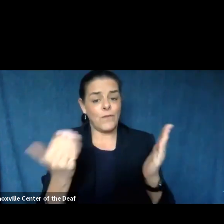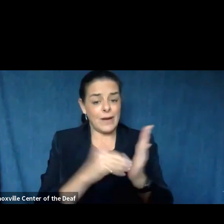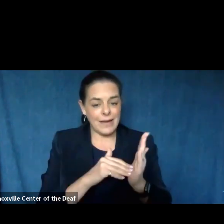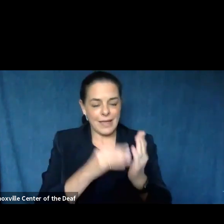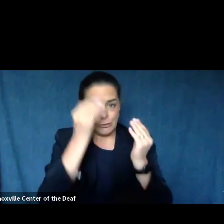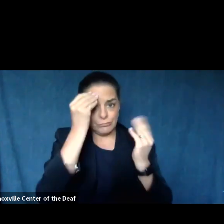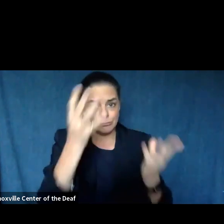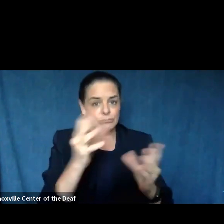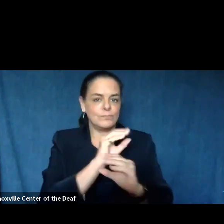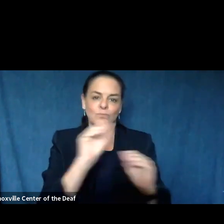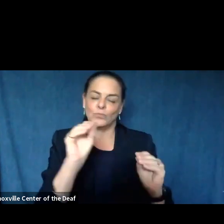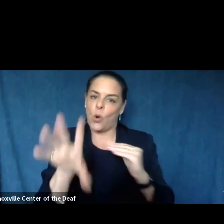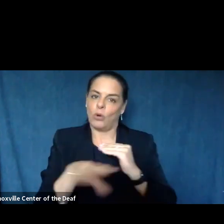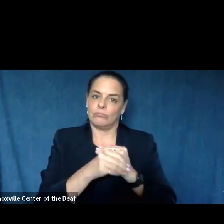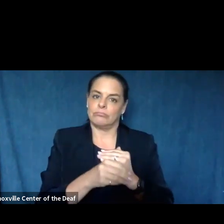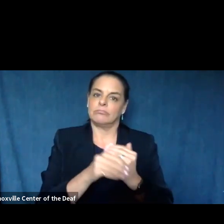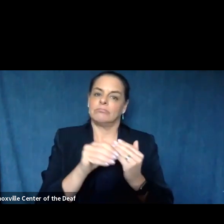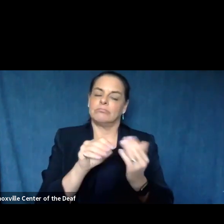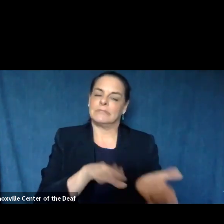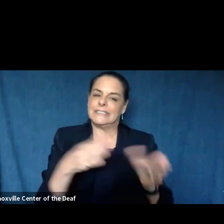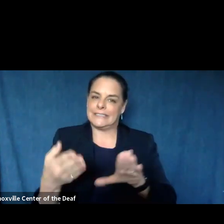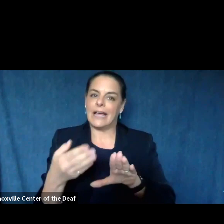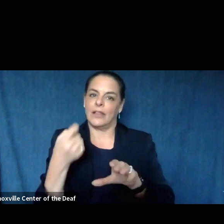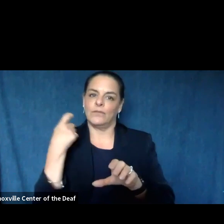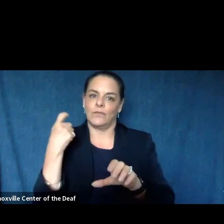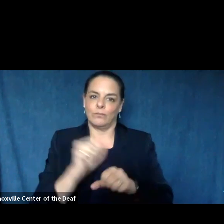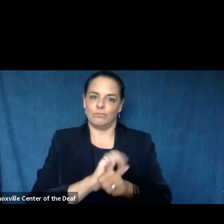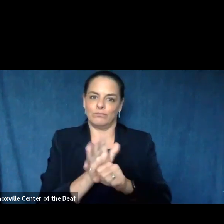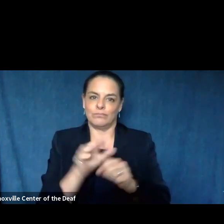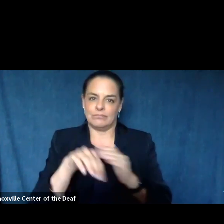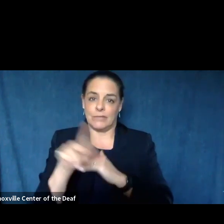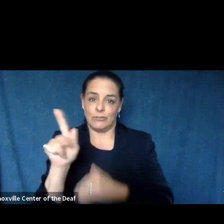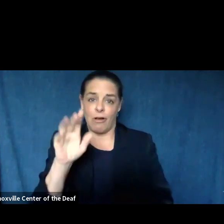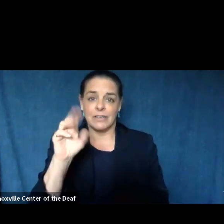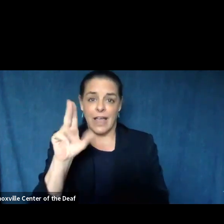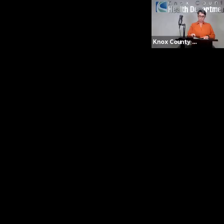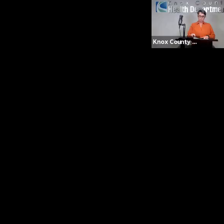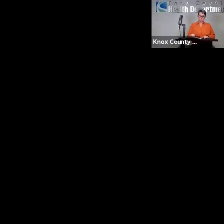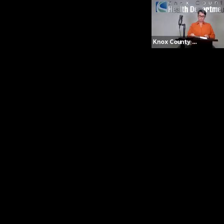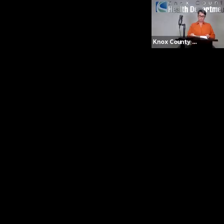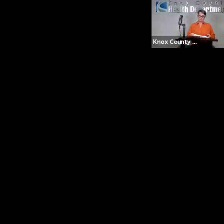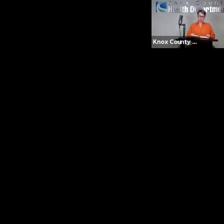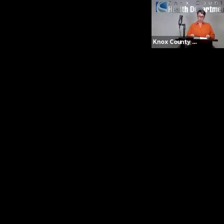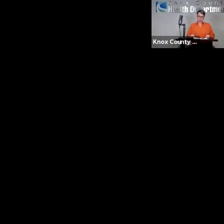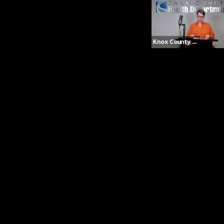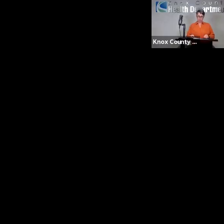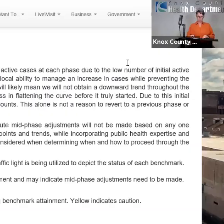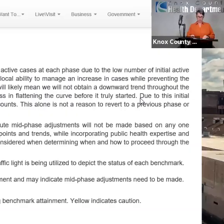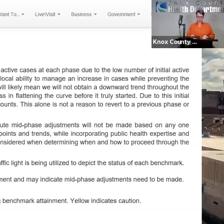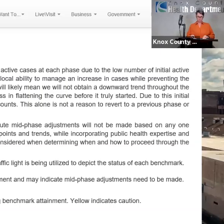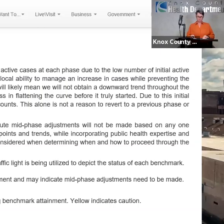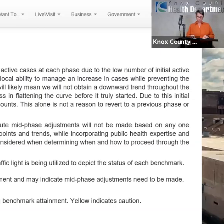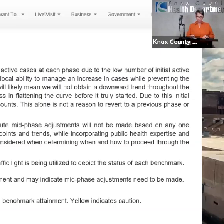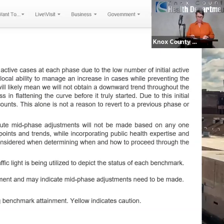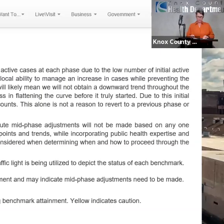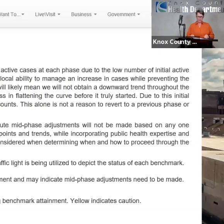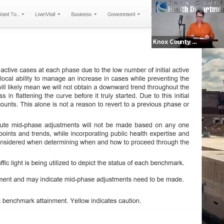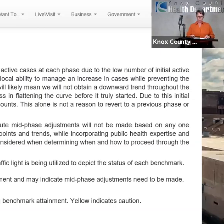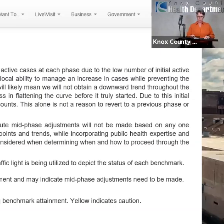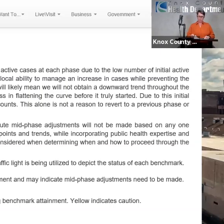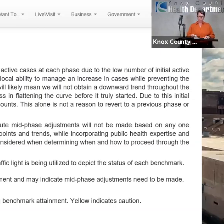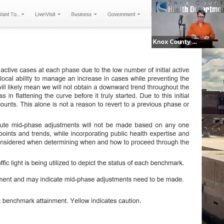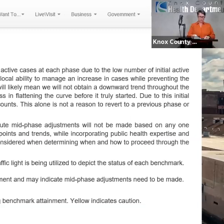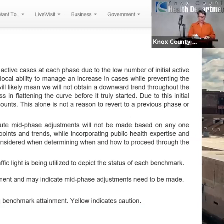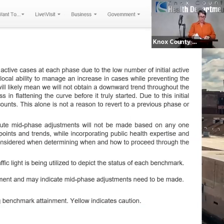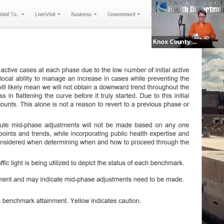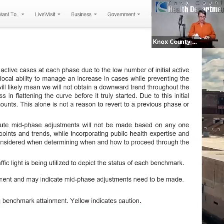report we've had no additional COVID-19 related deaths in Knox County. Now we'll transition to the benchmarks. As